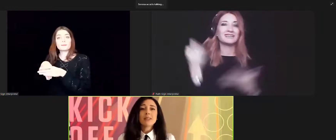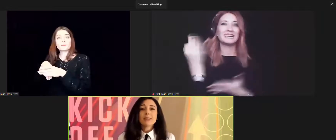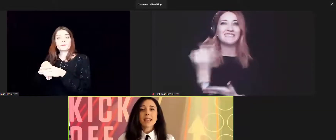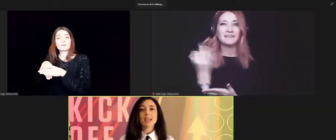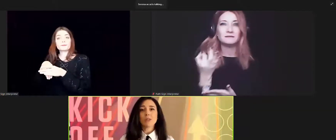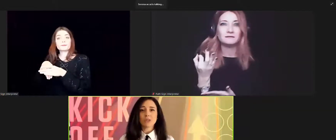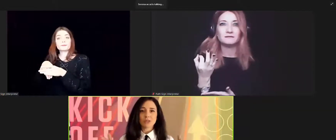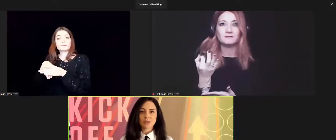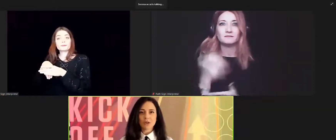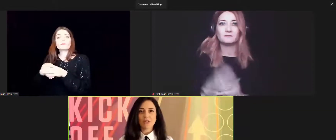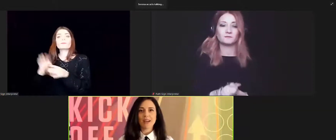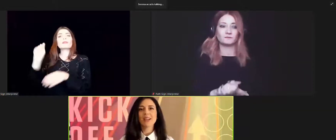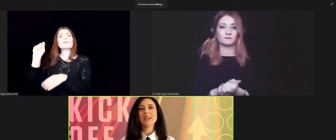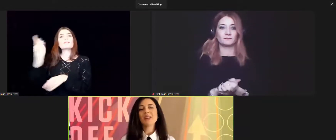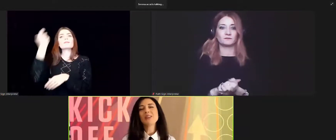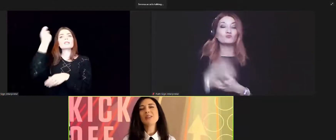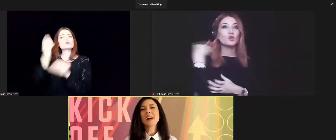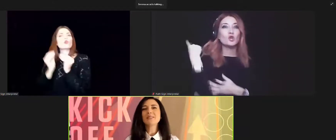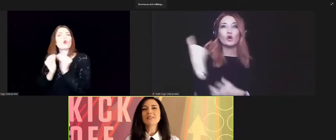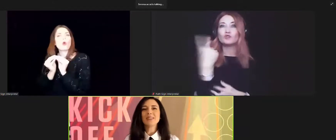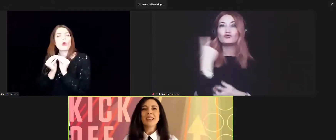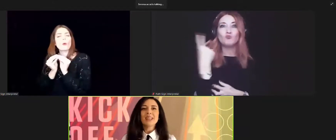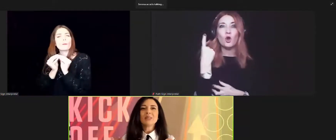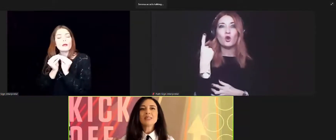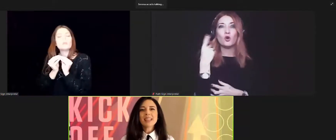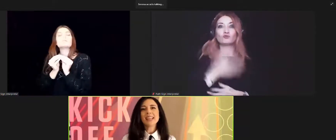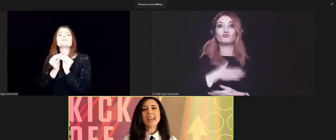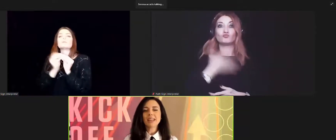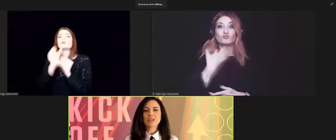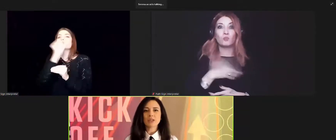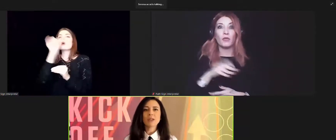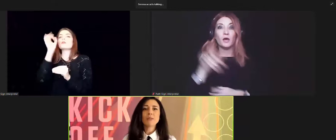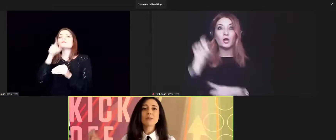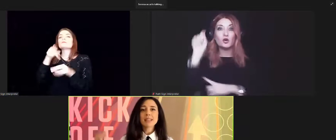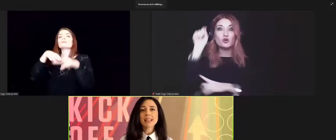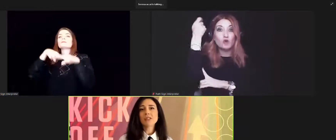but not stay on your sofa. You have to stay in